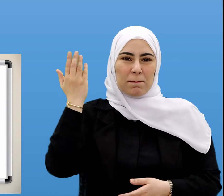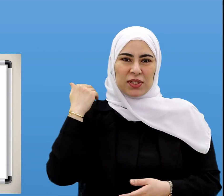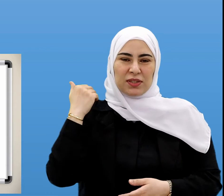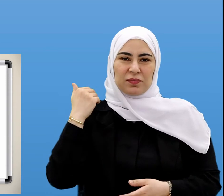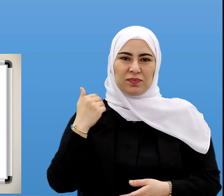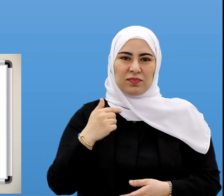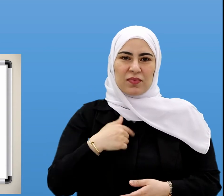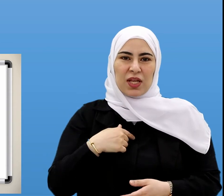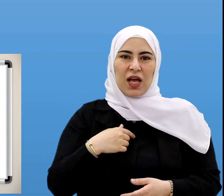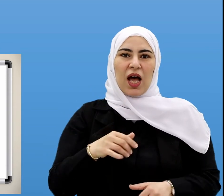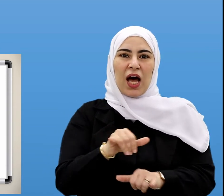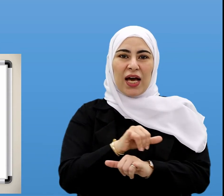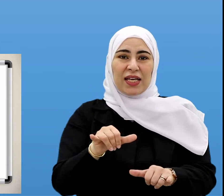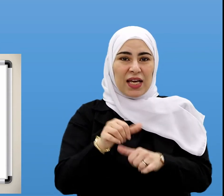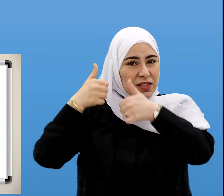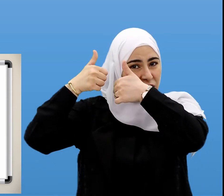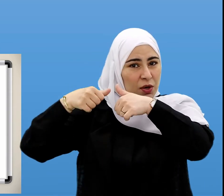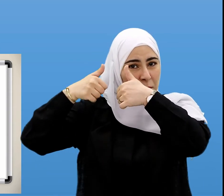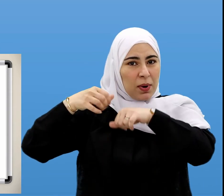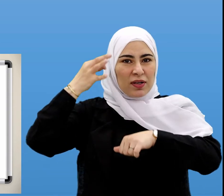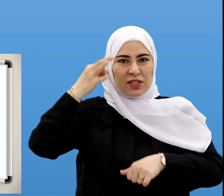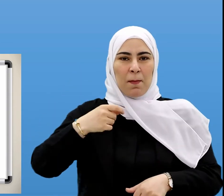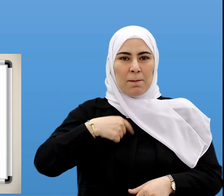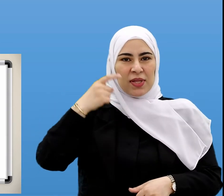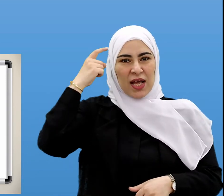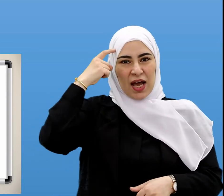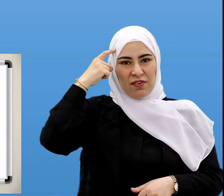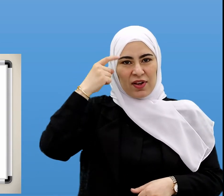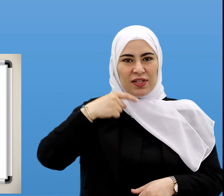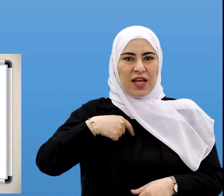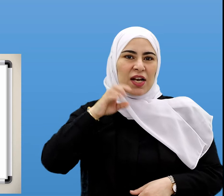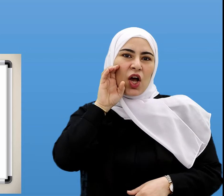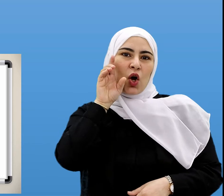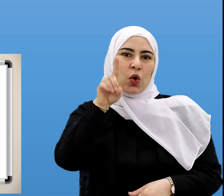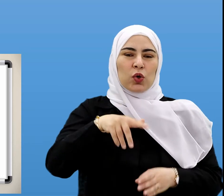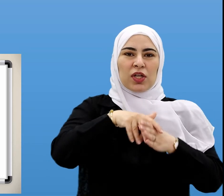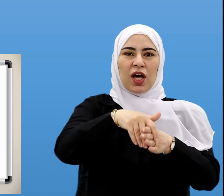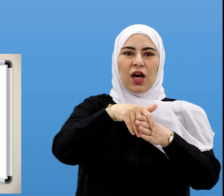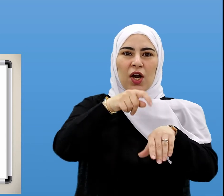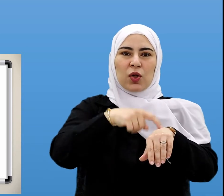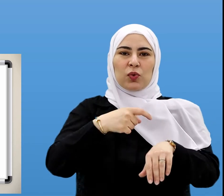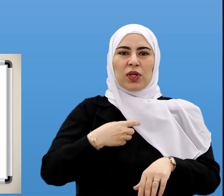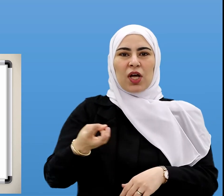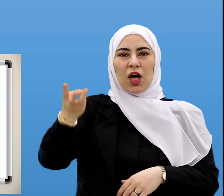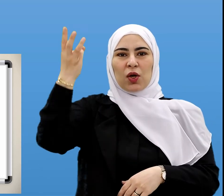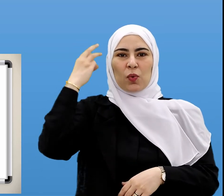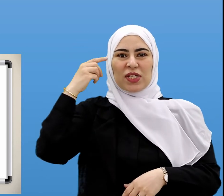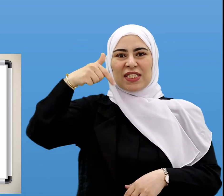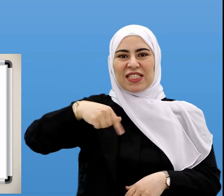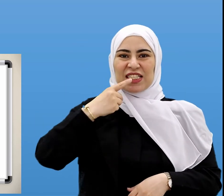I can't remember exactly, but I know that I could ride when I was only 6 years old. Have you